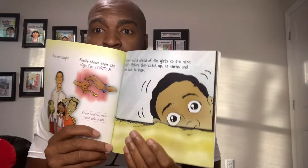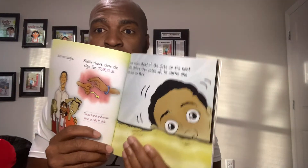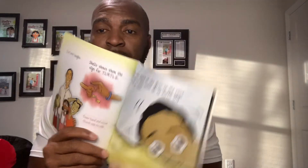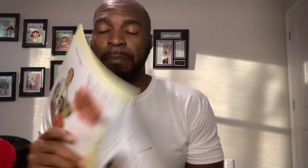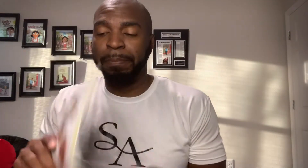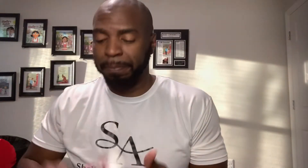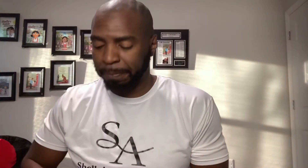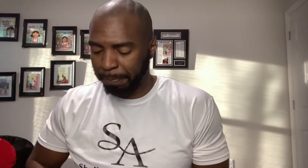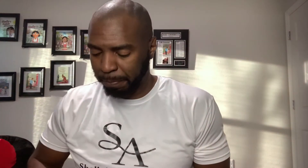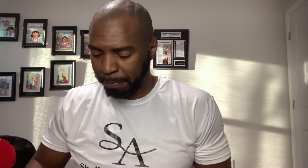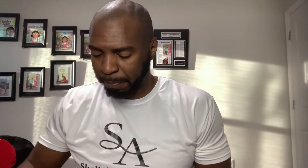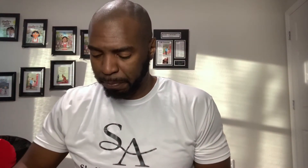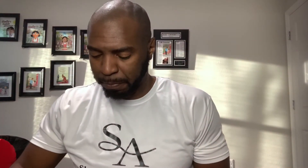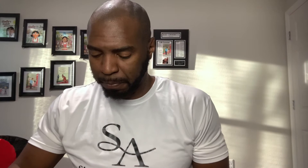them.